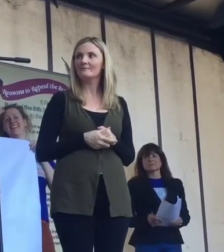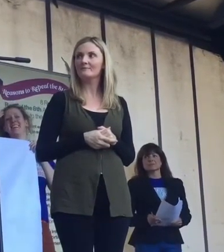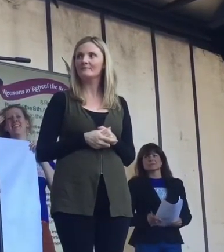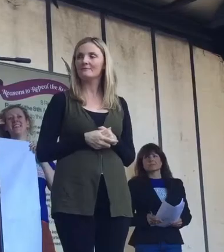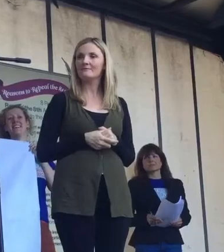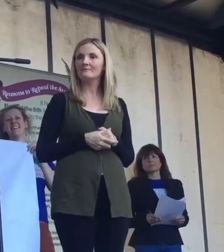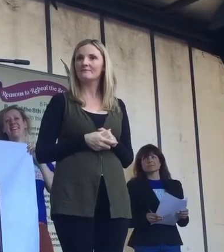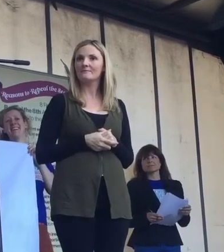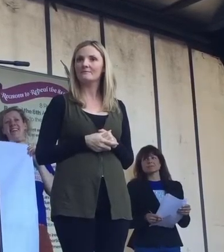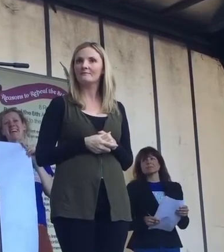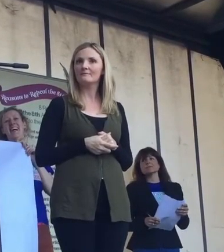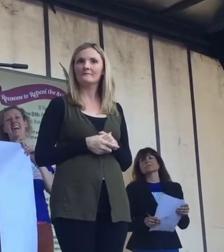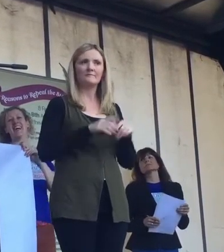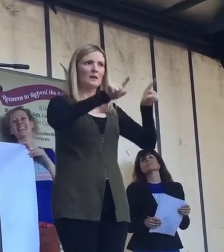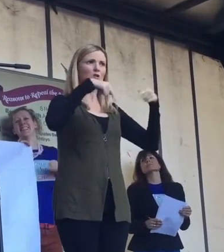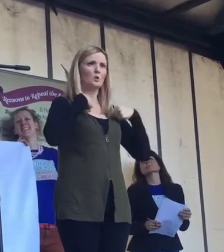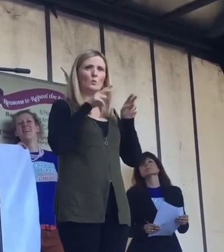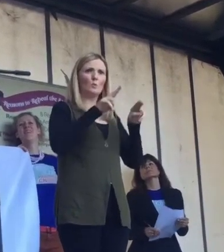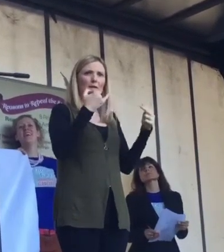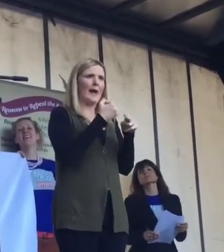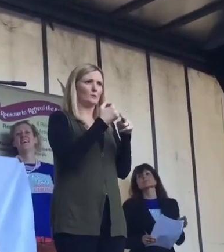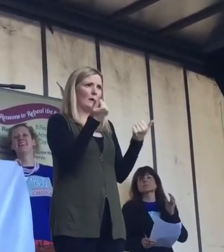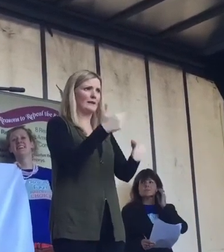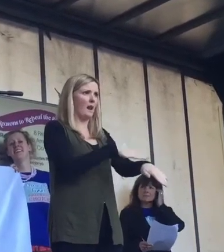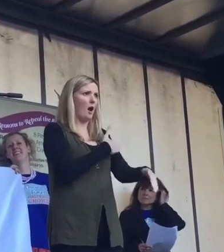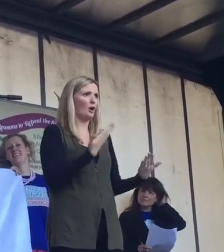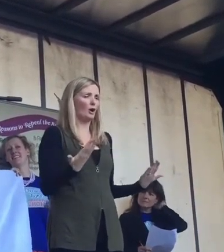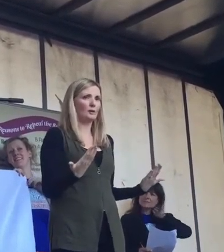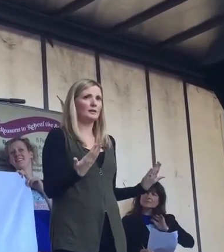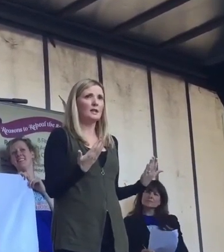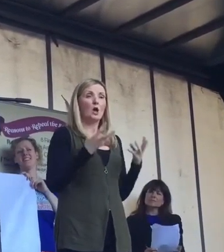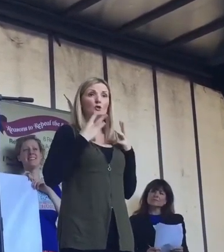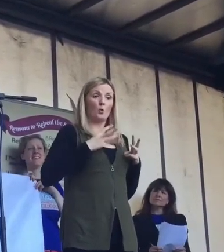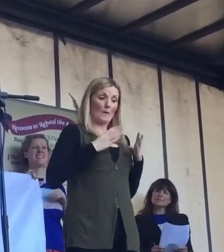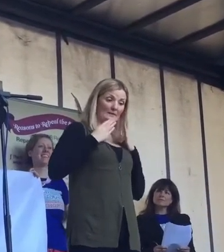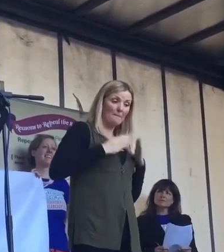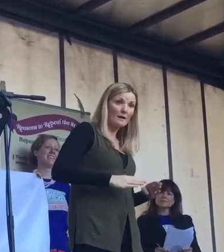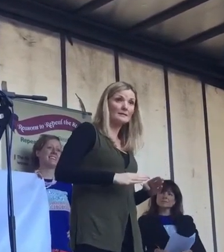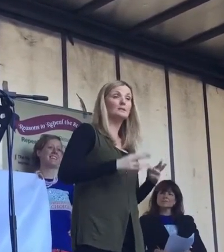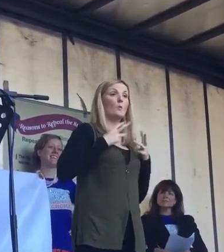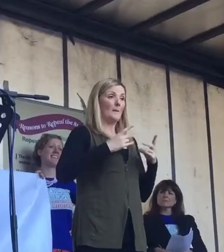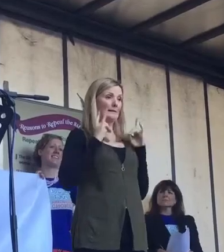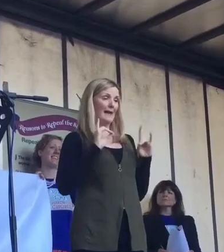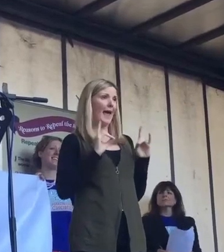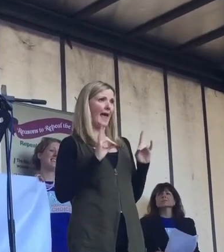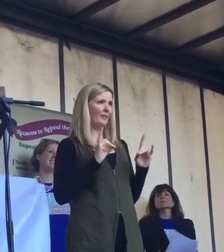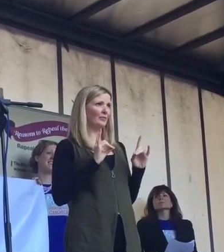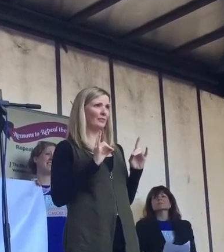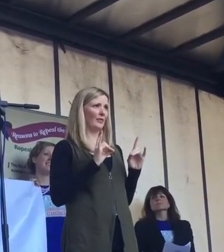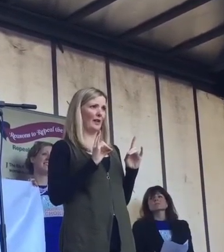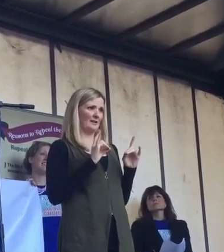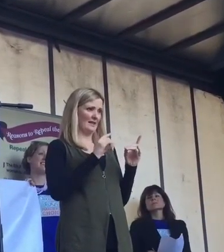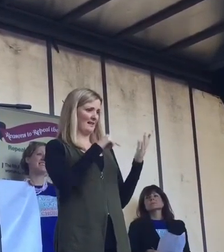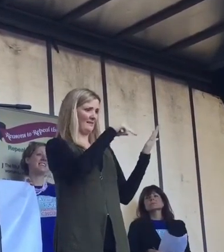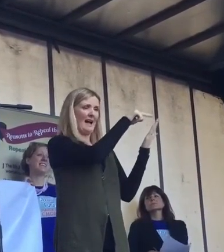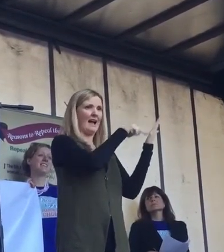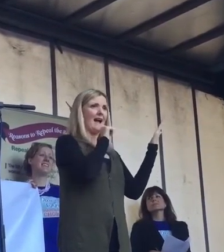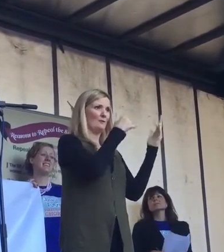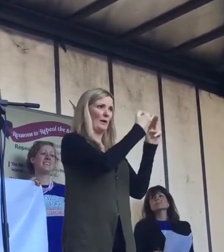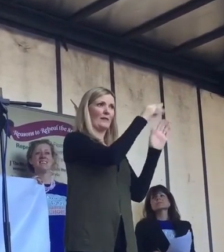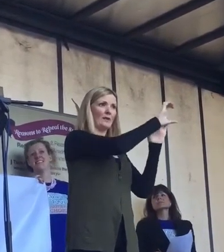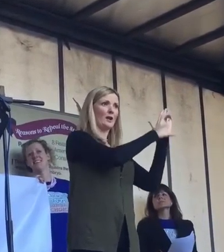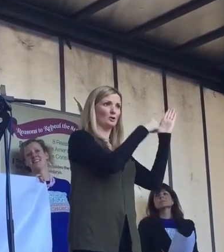We can't wait any longer. Women's bodies and health don't belong in the Constitution, and